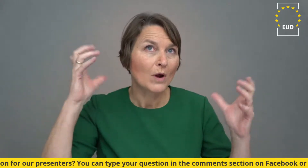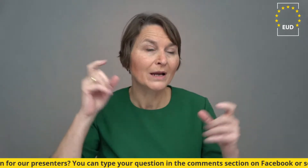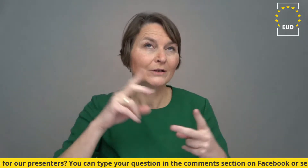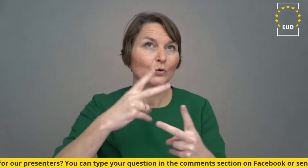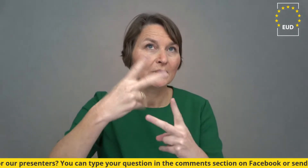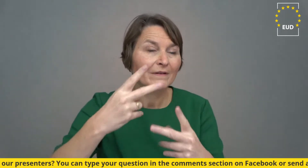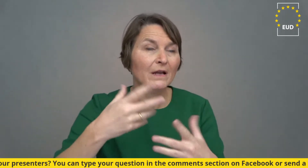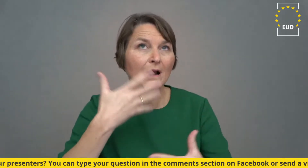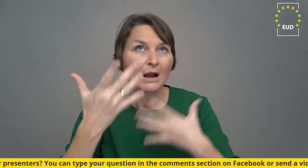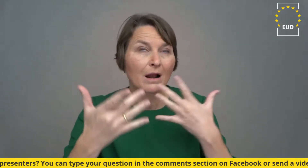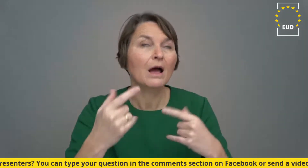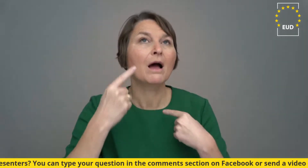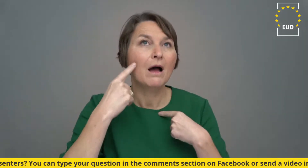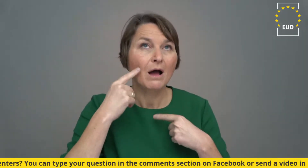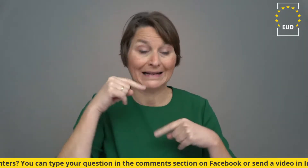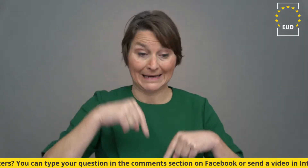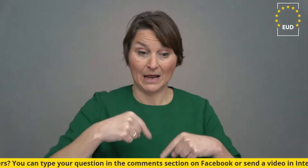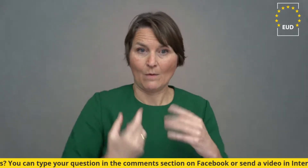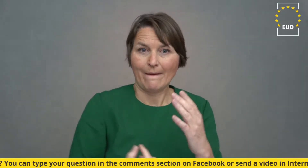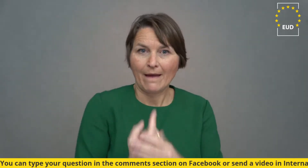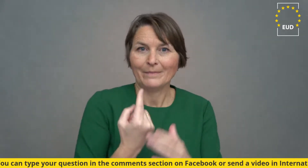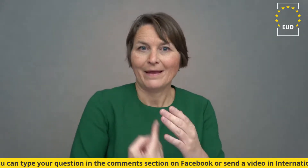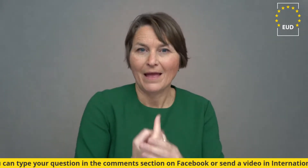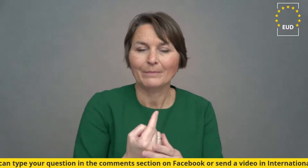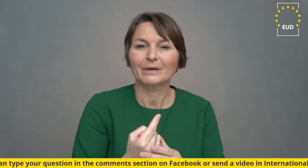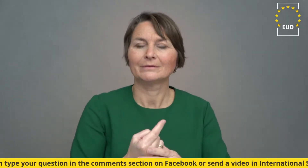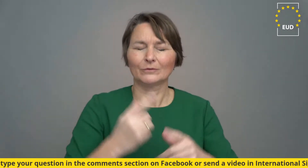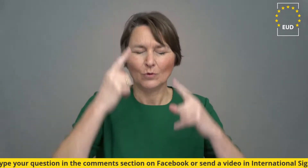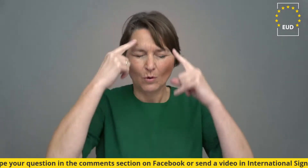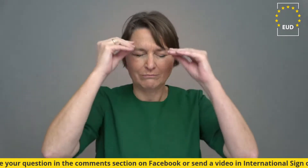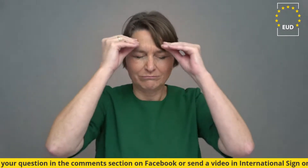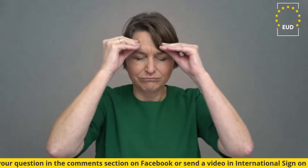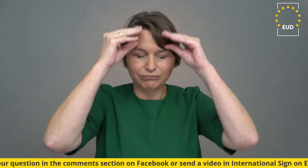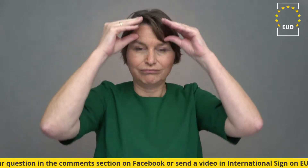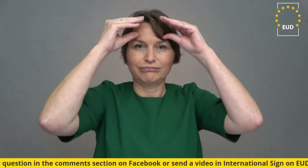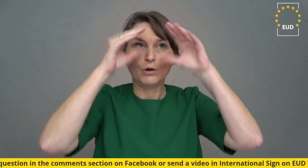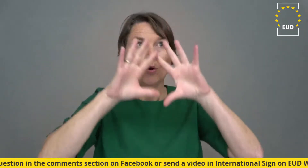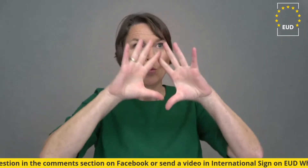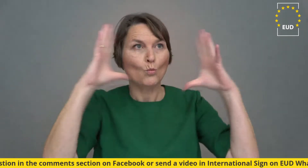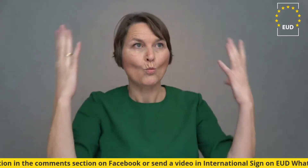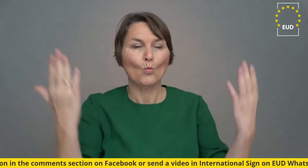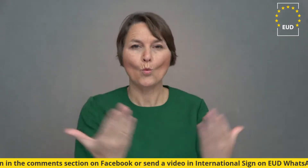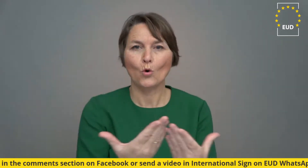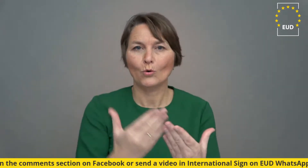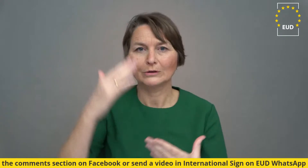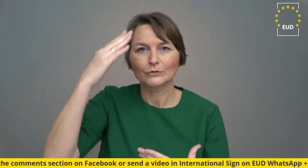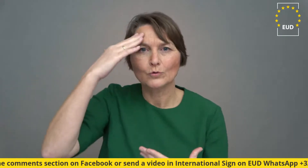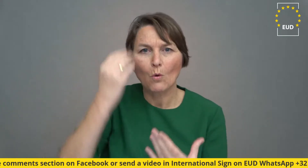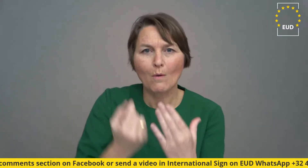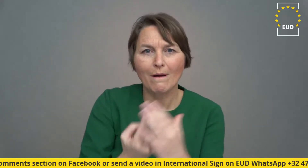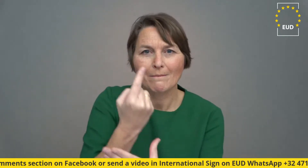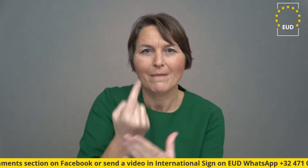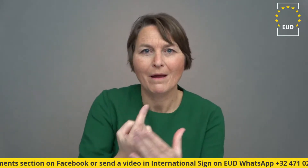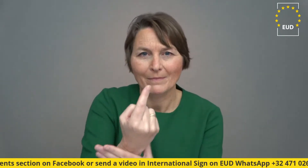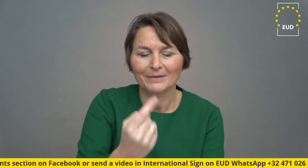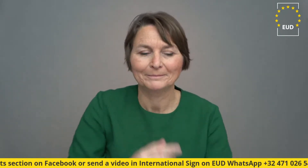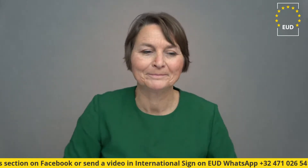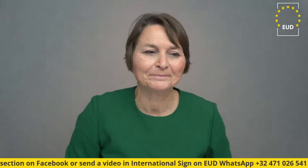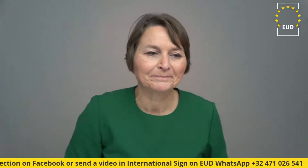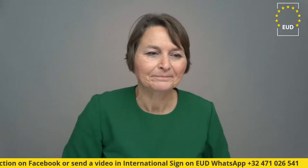and automatically go on television and interpret the news. You need to prepare yourself. You need to read what's happening. You need to